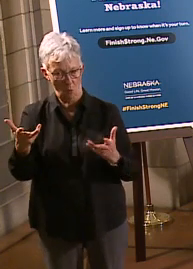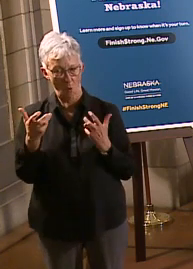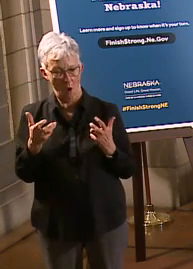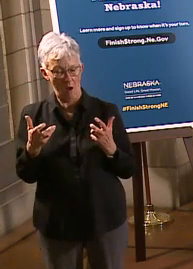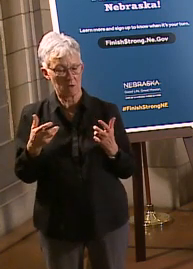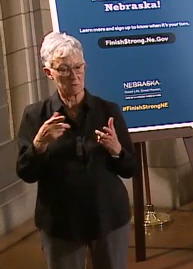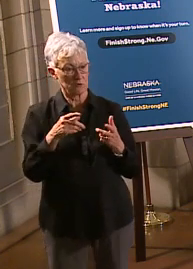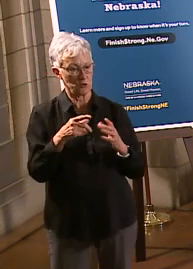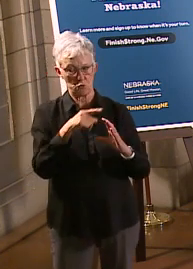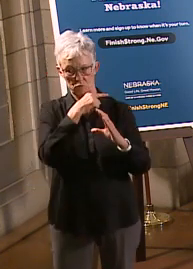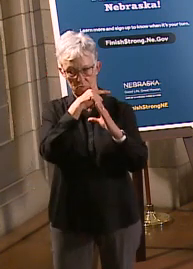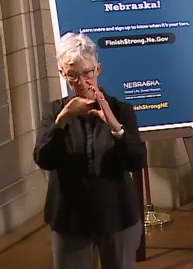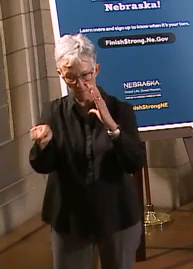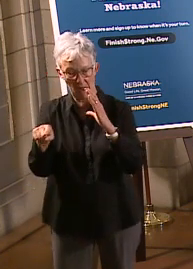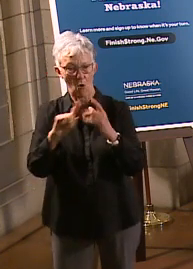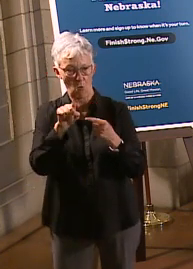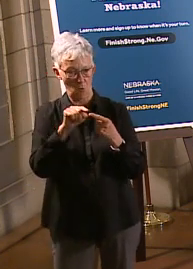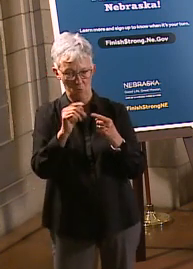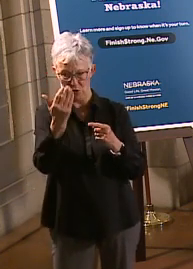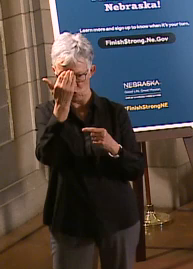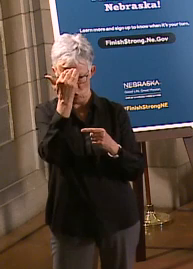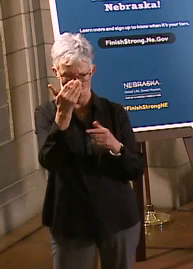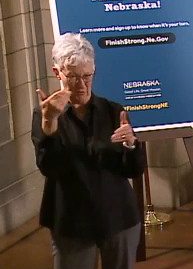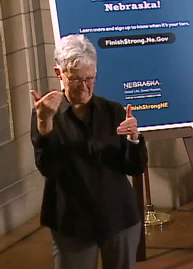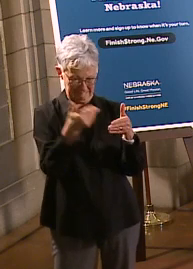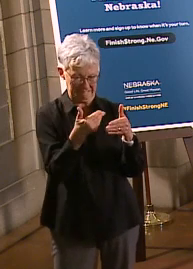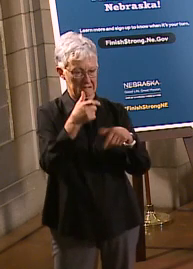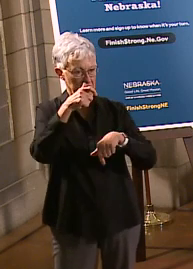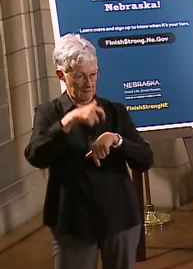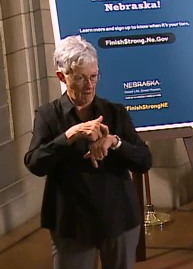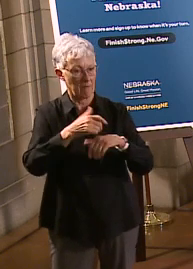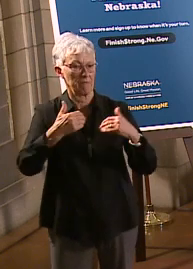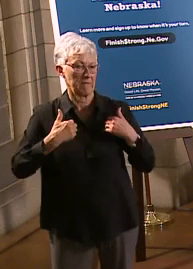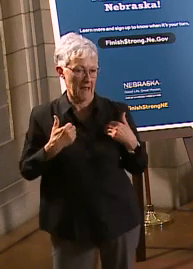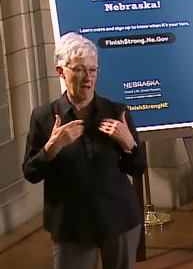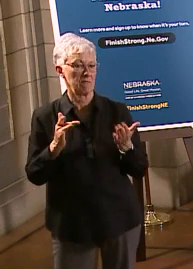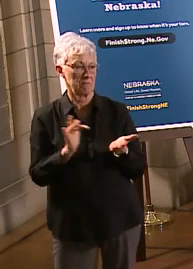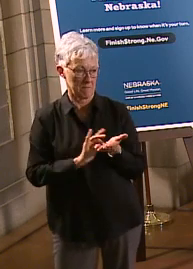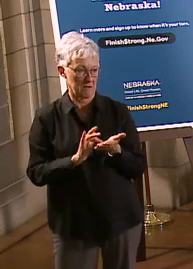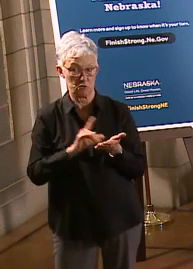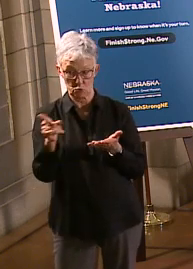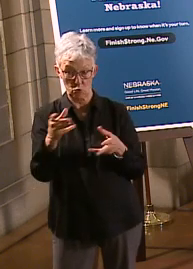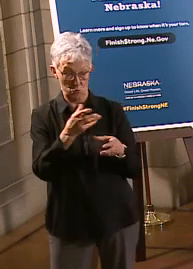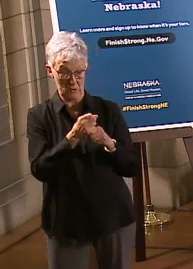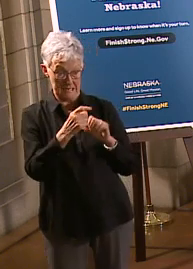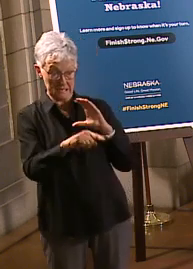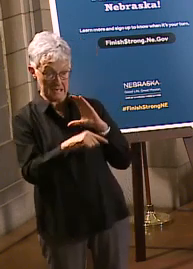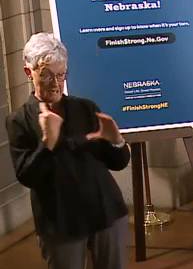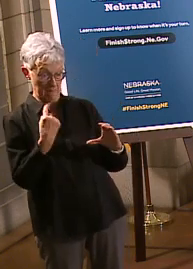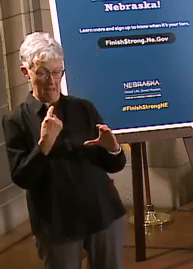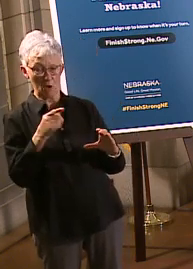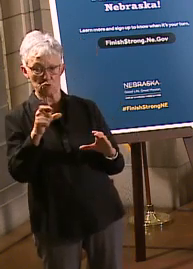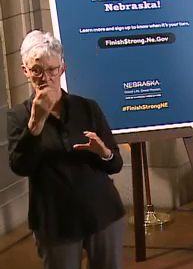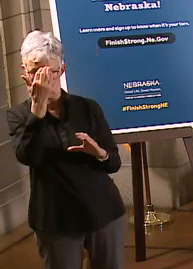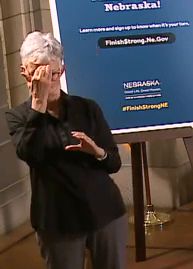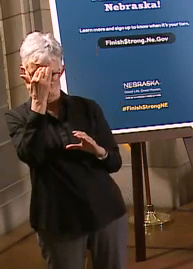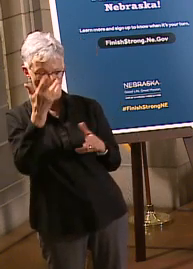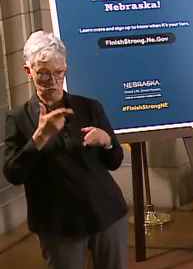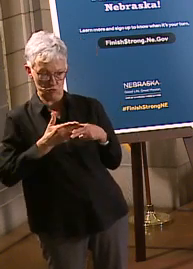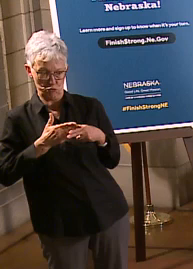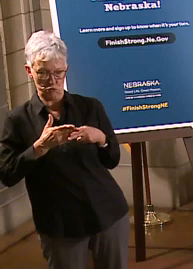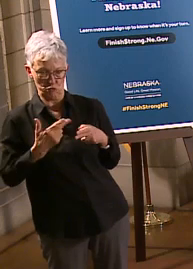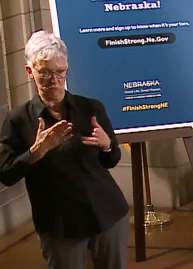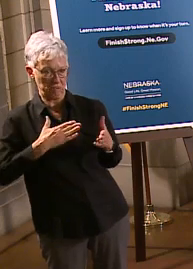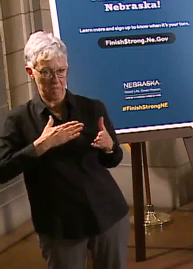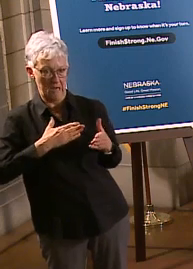a schedule and know that there's vaccine available when you get this email. So again, you will start getting these emails,